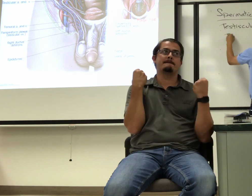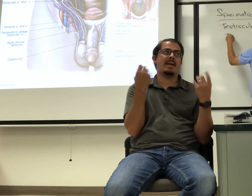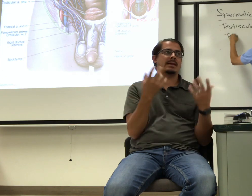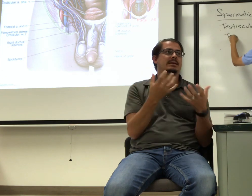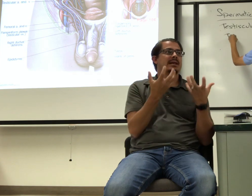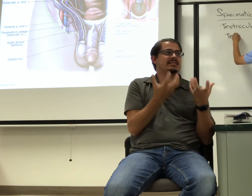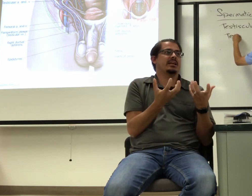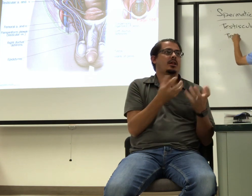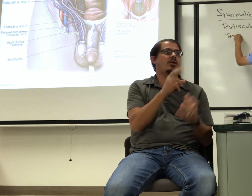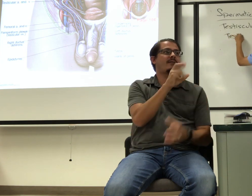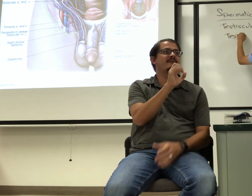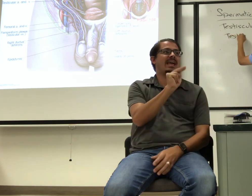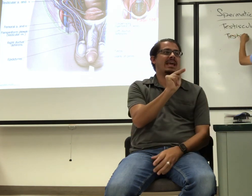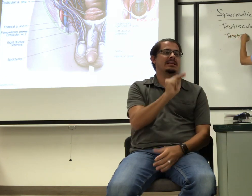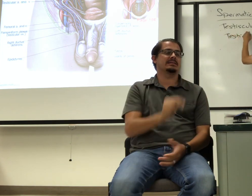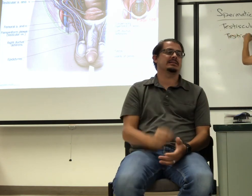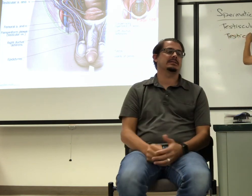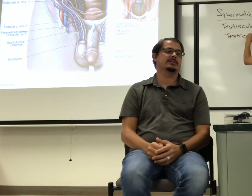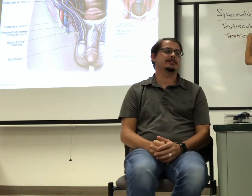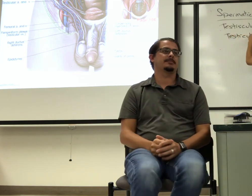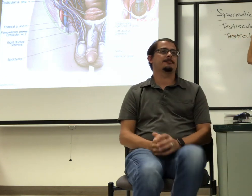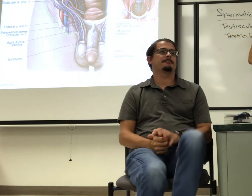veins.